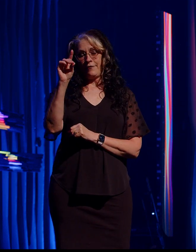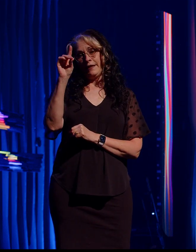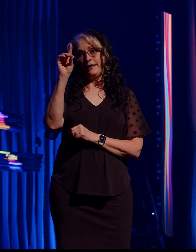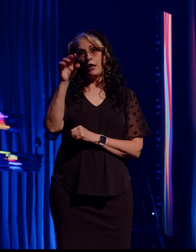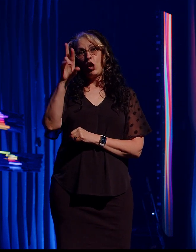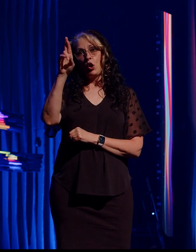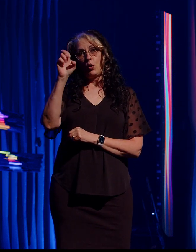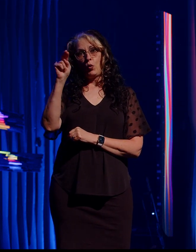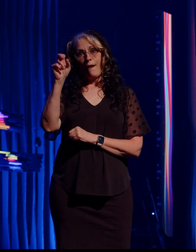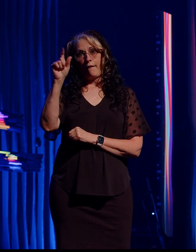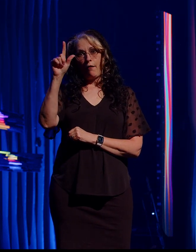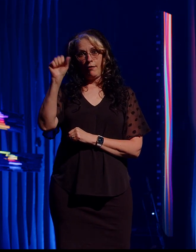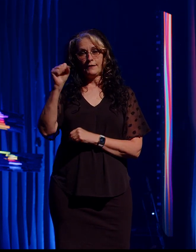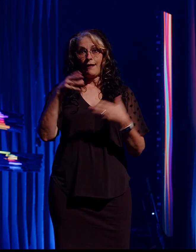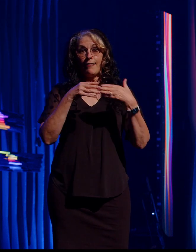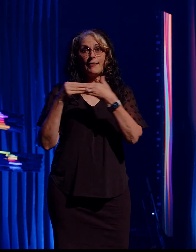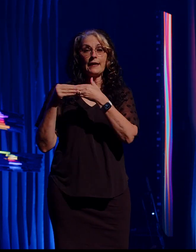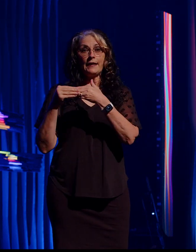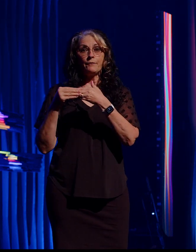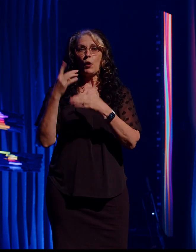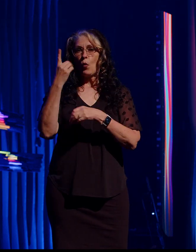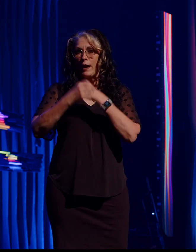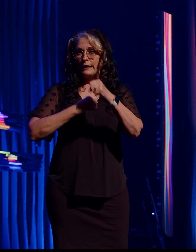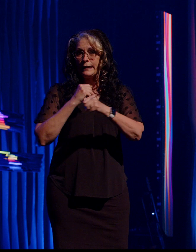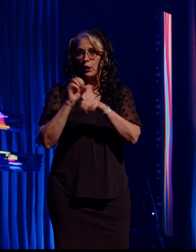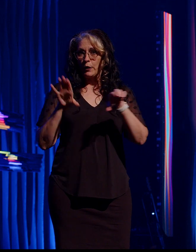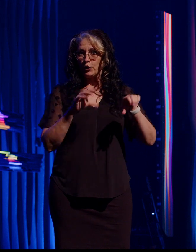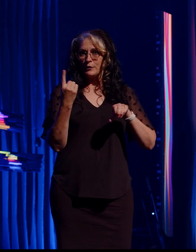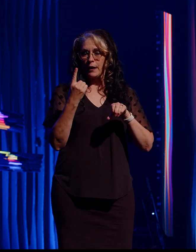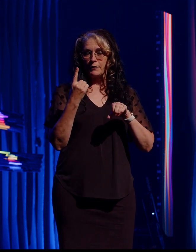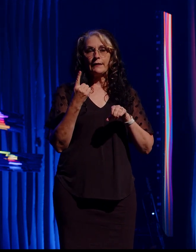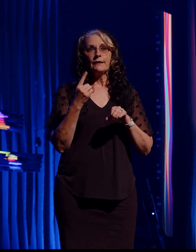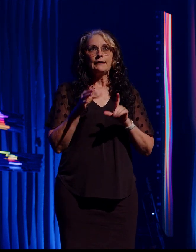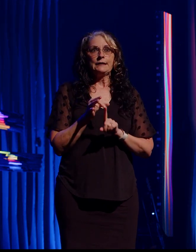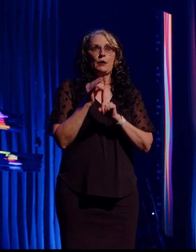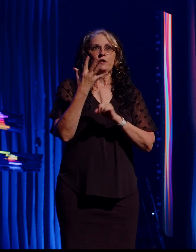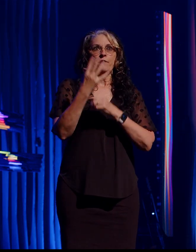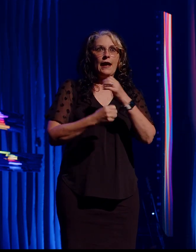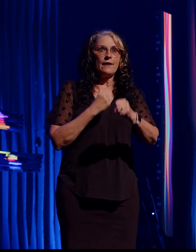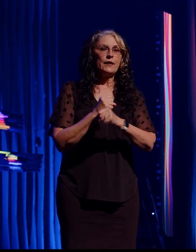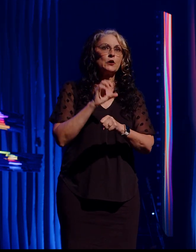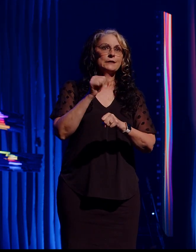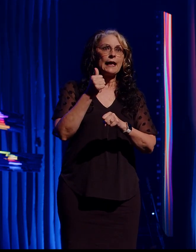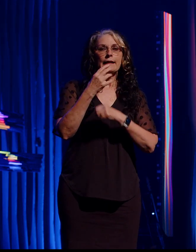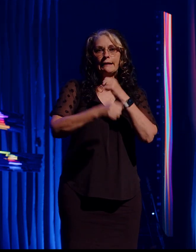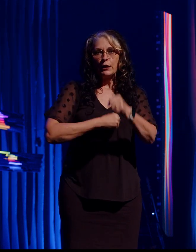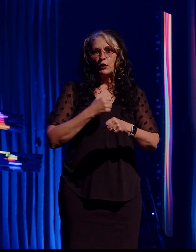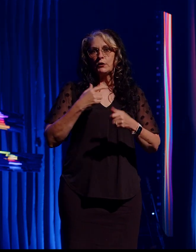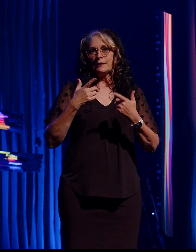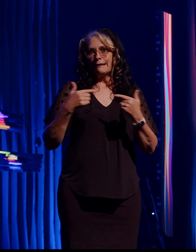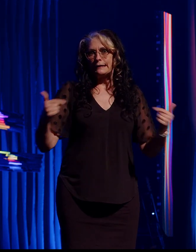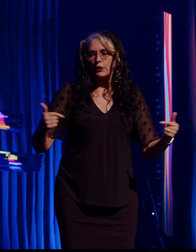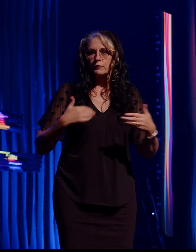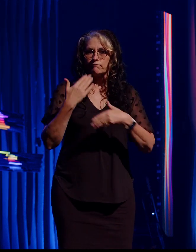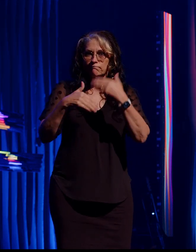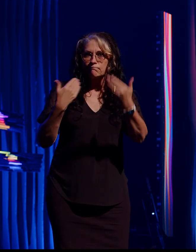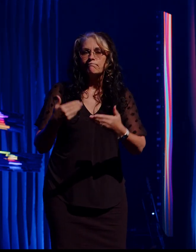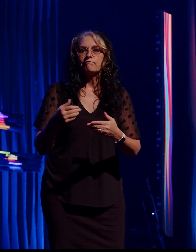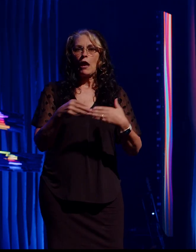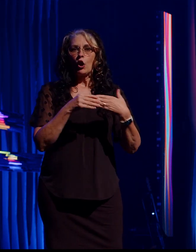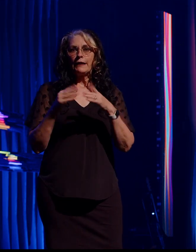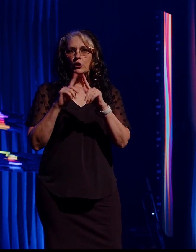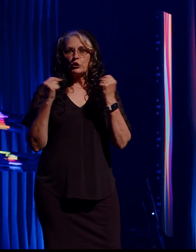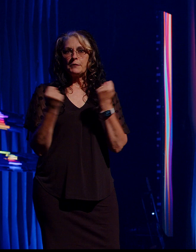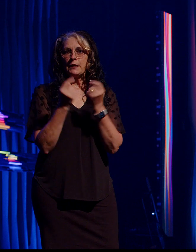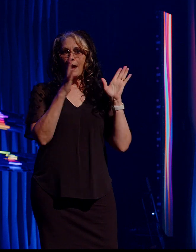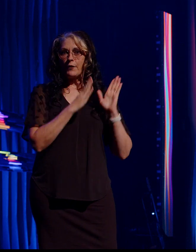the lead on that. At 1 year, we do something special. At 5 years, at 10 years, and so forth. And our leadership team put together